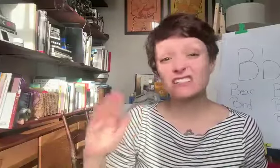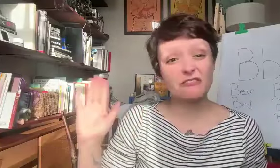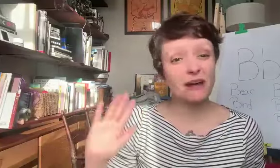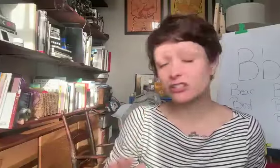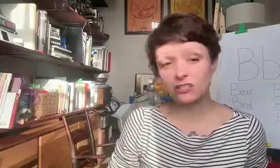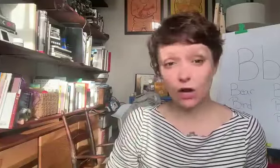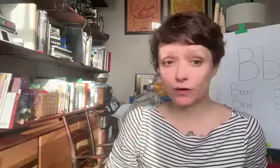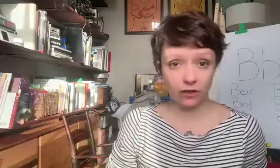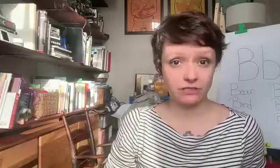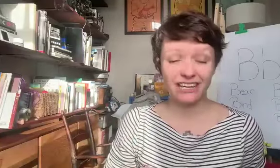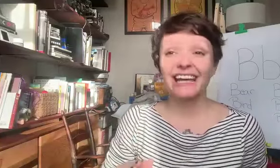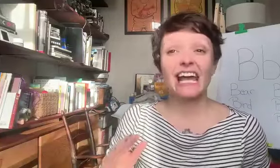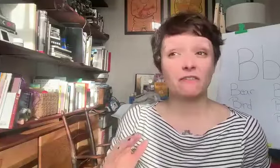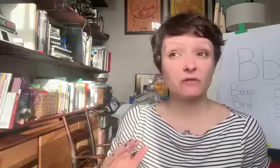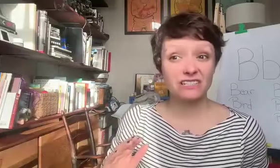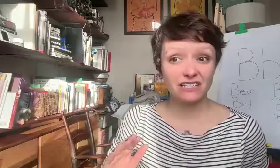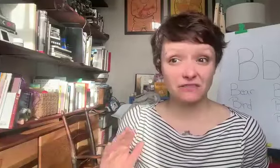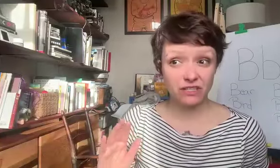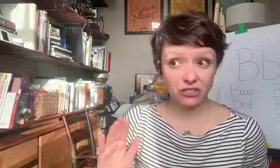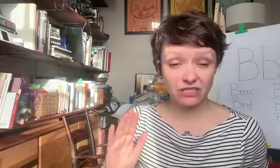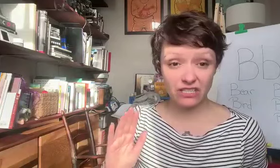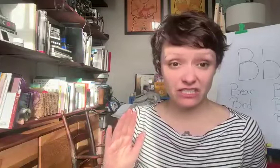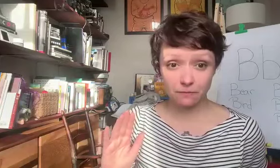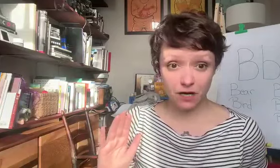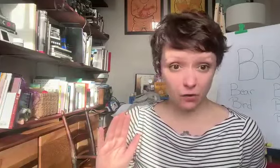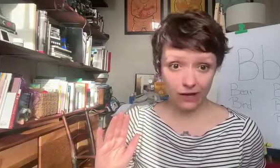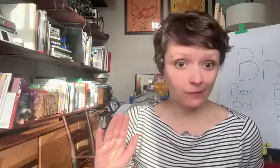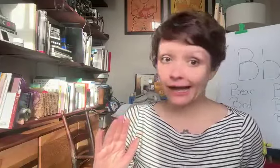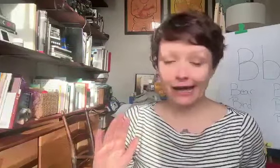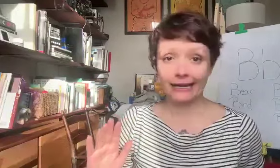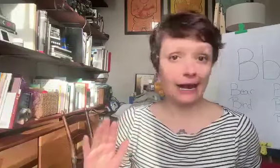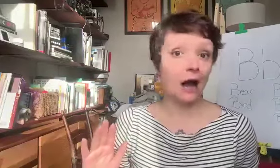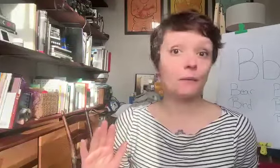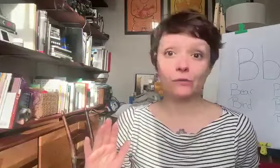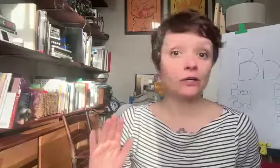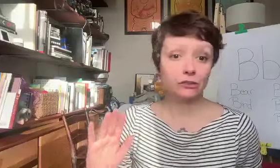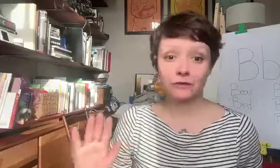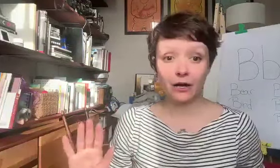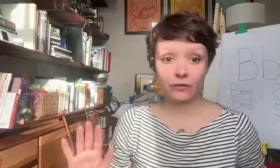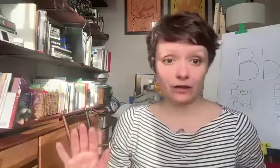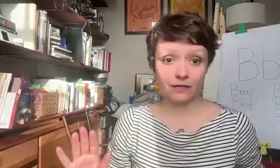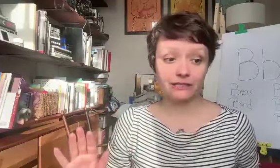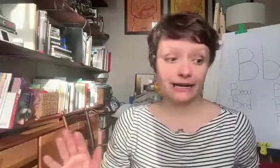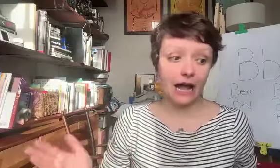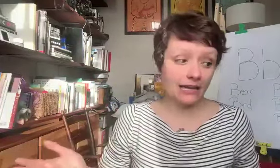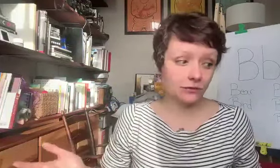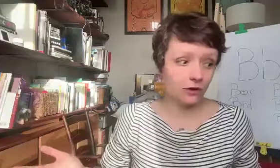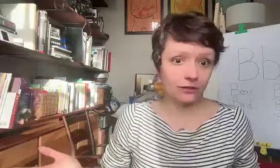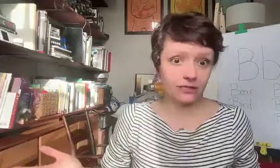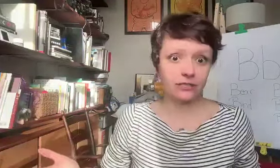safe bet, just click on one of those. If you decide to venture into the deep dark web, I cannot help you. Do not go there because I don't know what they're teaching